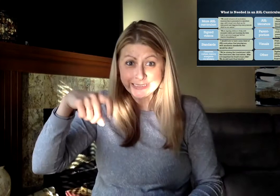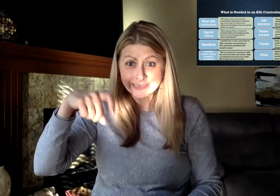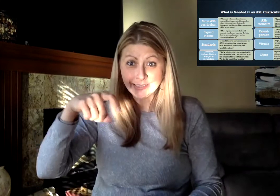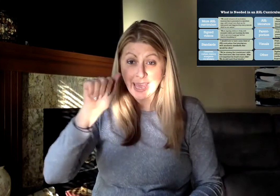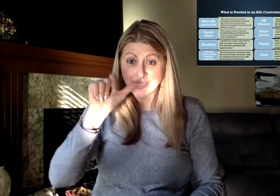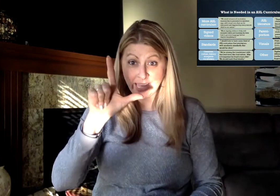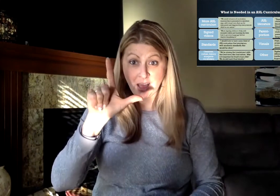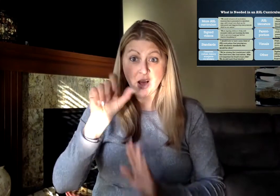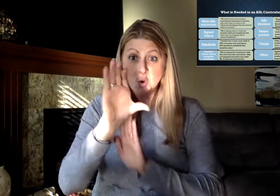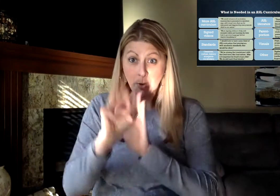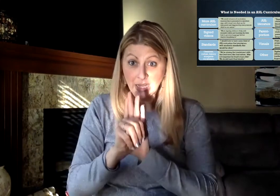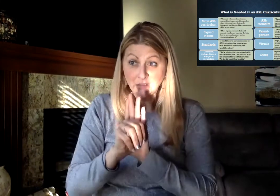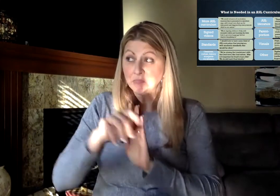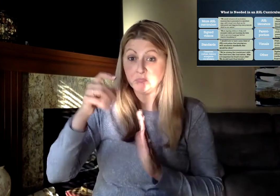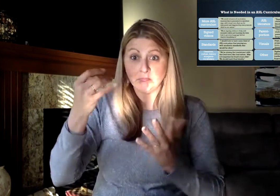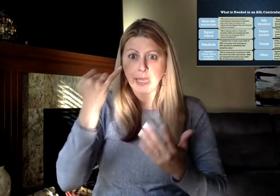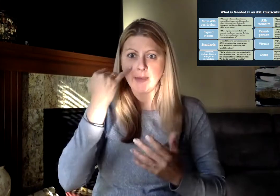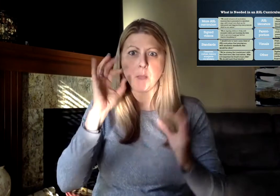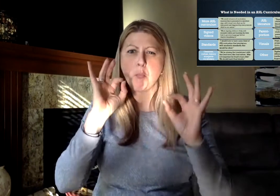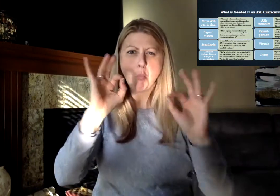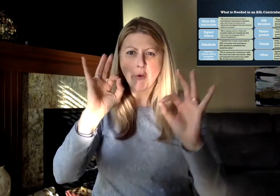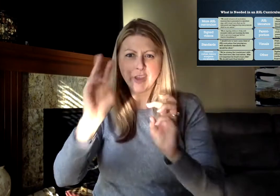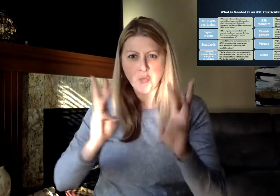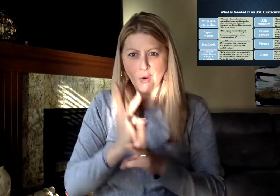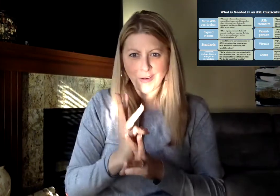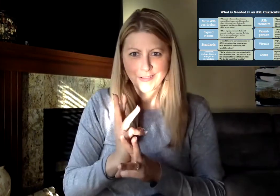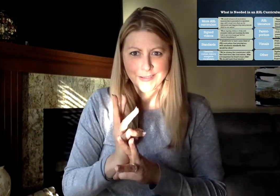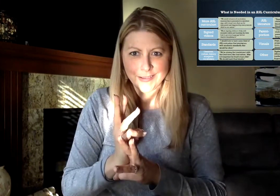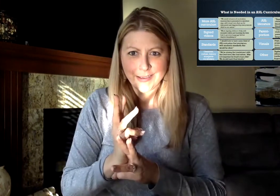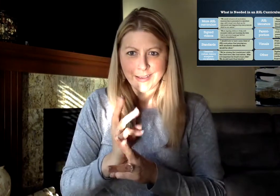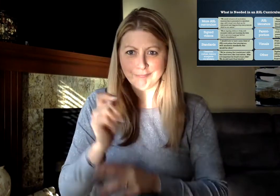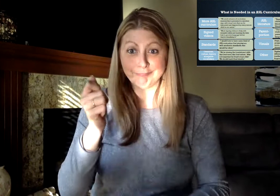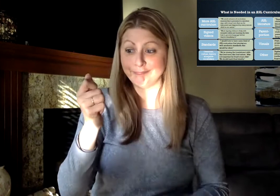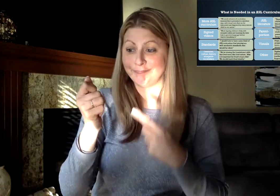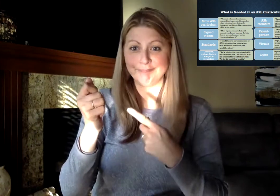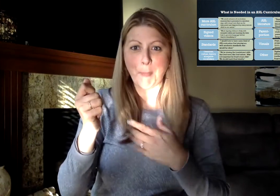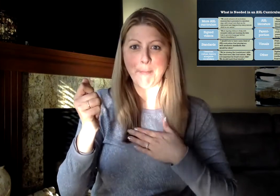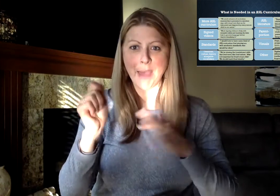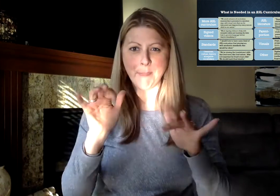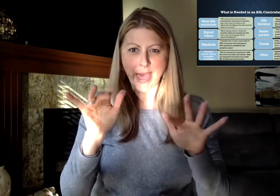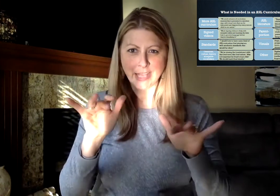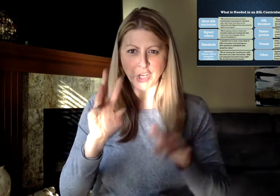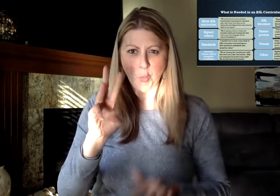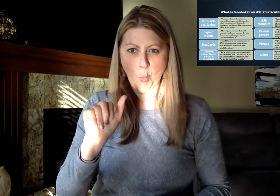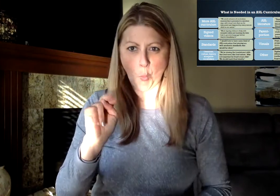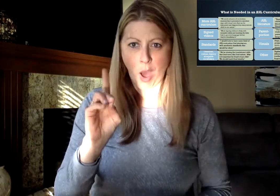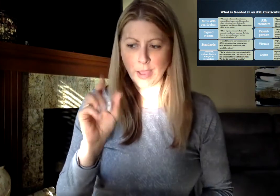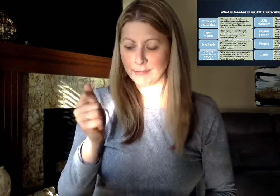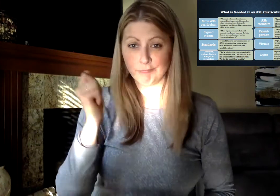What is needed in an ASL curriculum? In a perfect world, see, I'm holding my magic wand